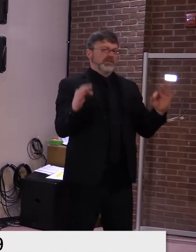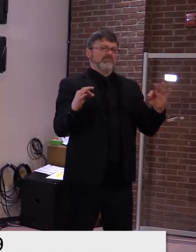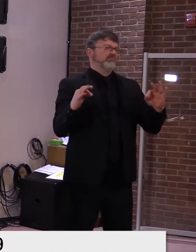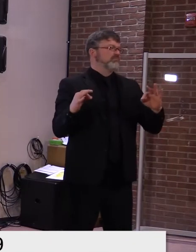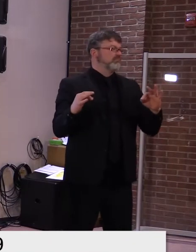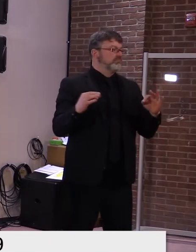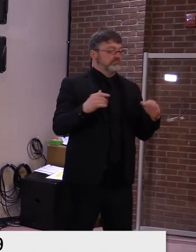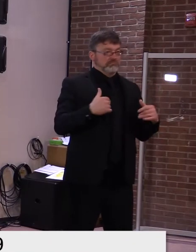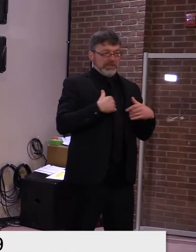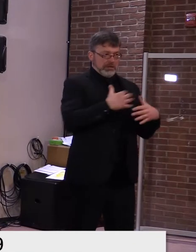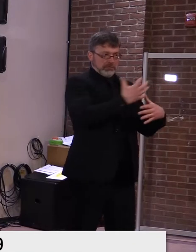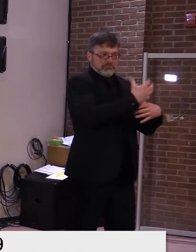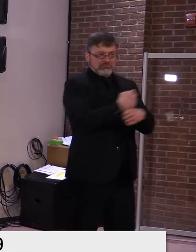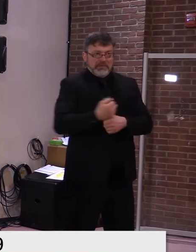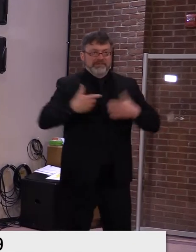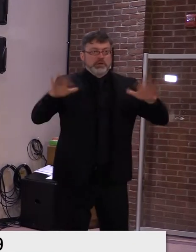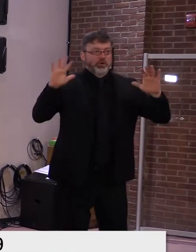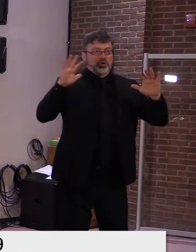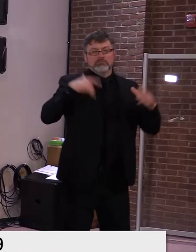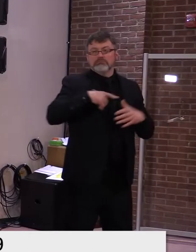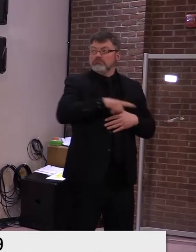update.